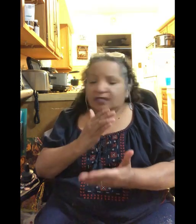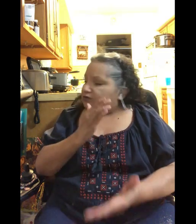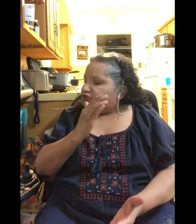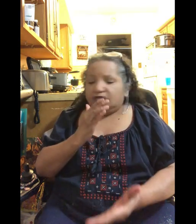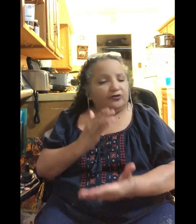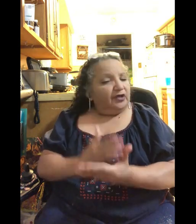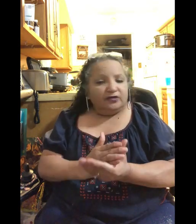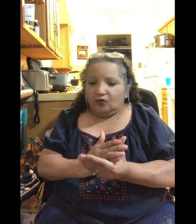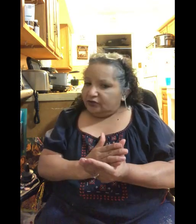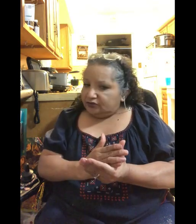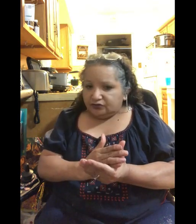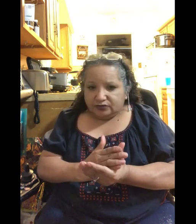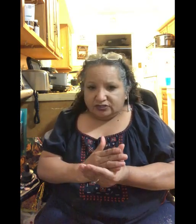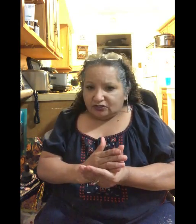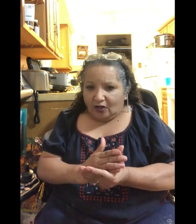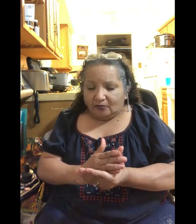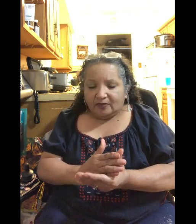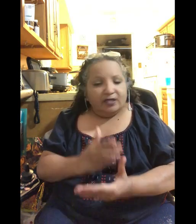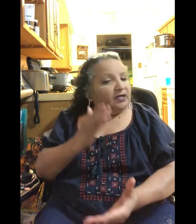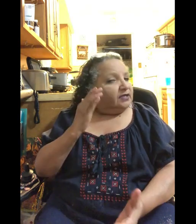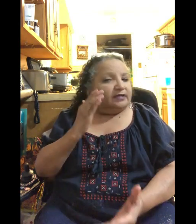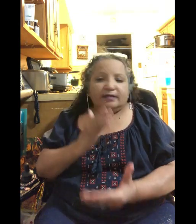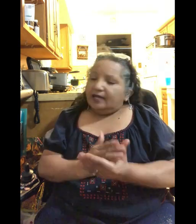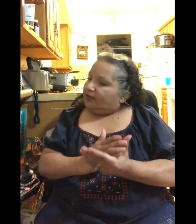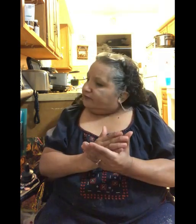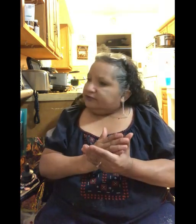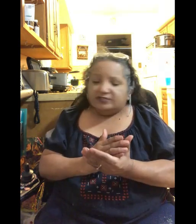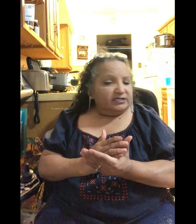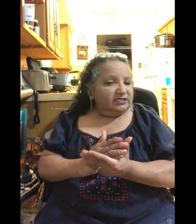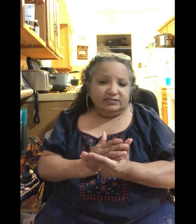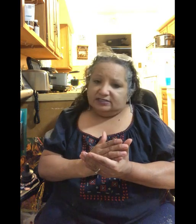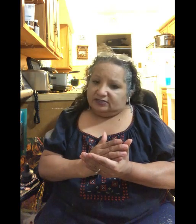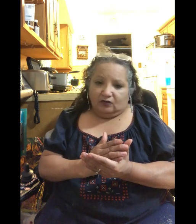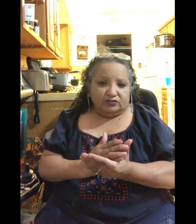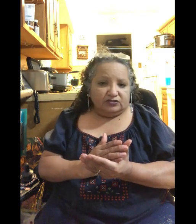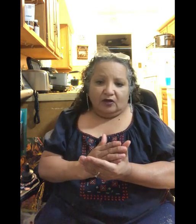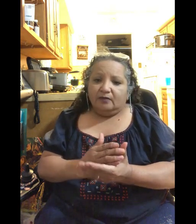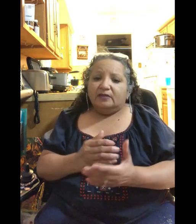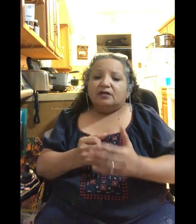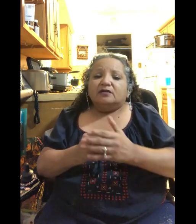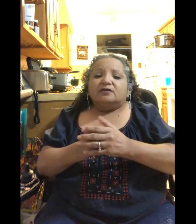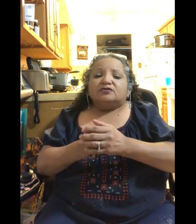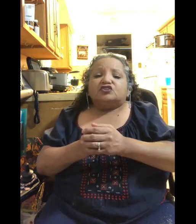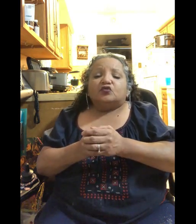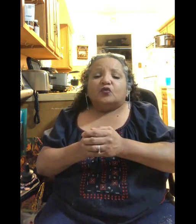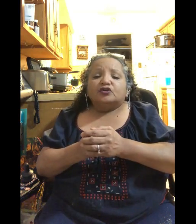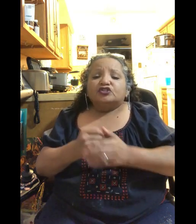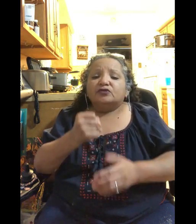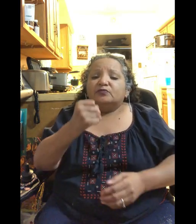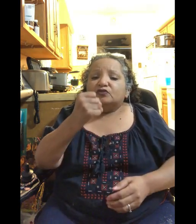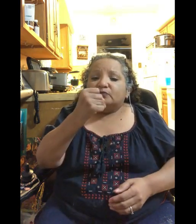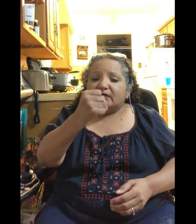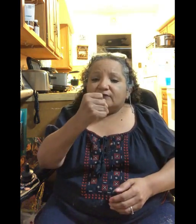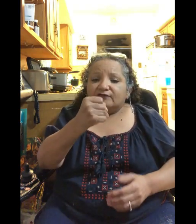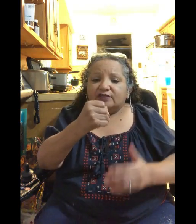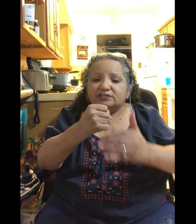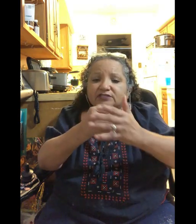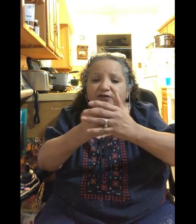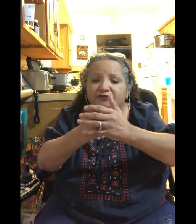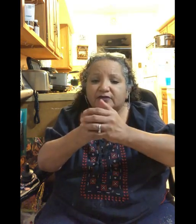you shake your head no when you're doing stop. Never cease, don't stop. To worship, you make a fist, cover